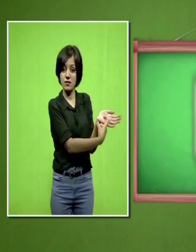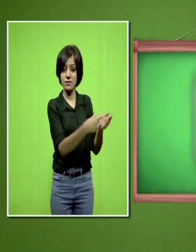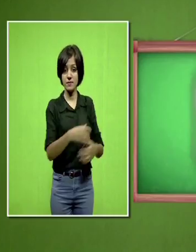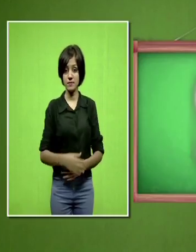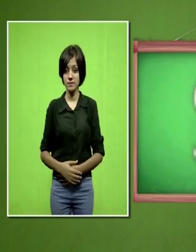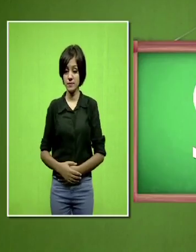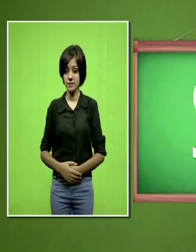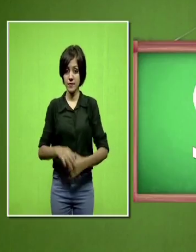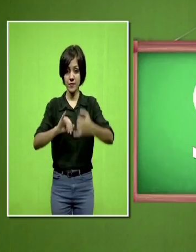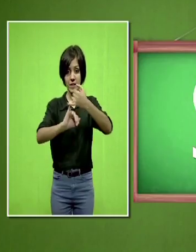S,